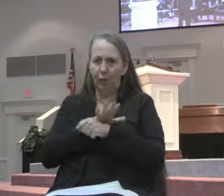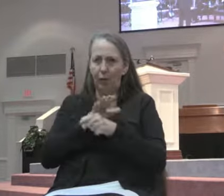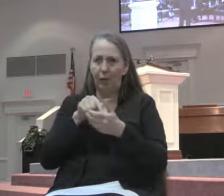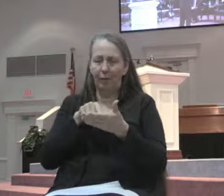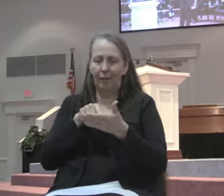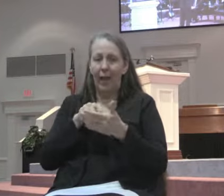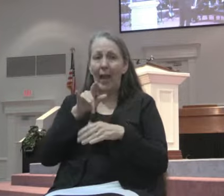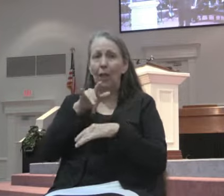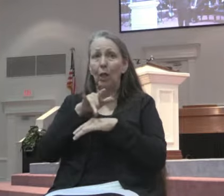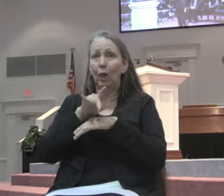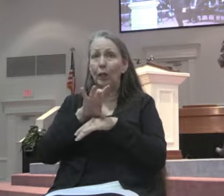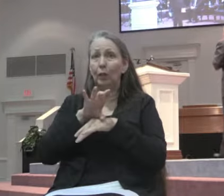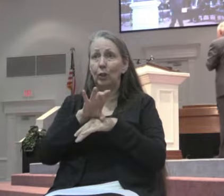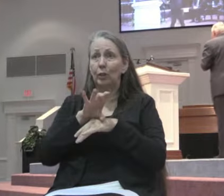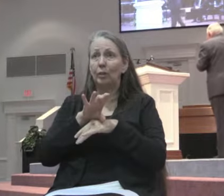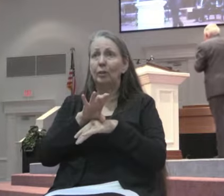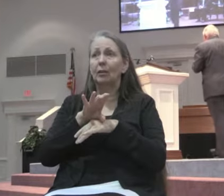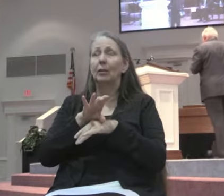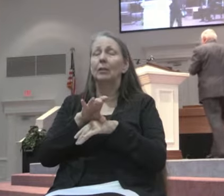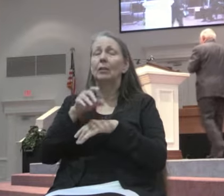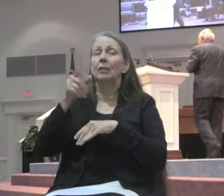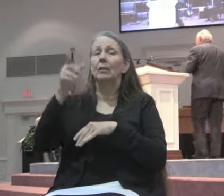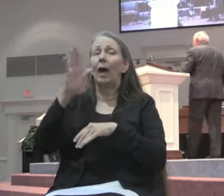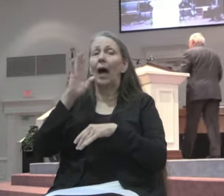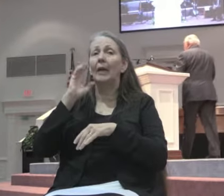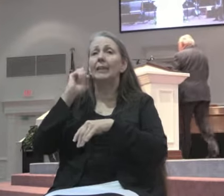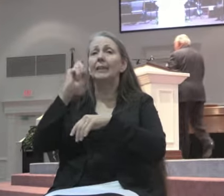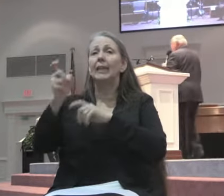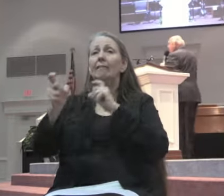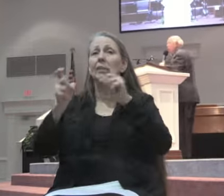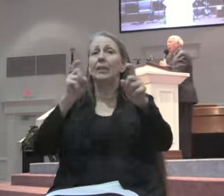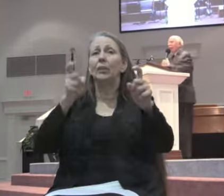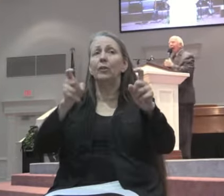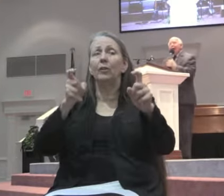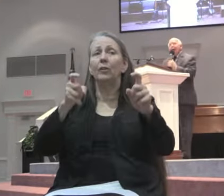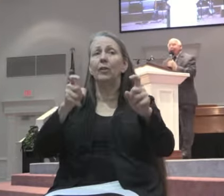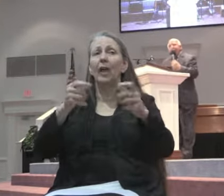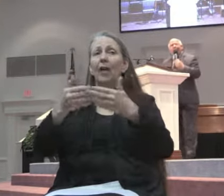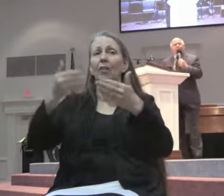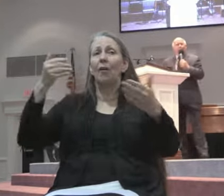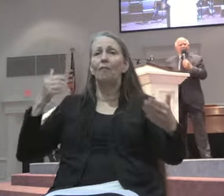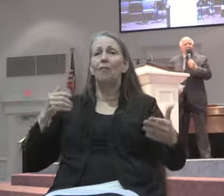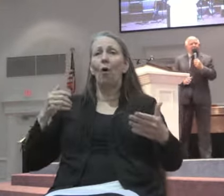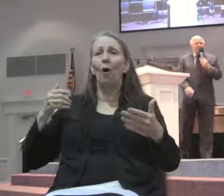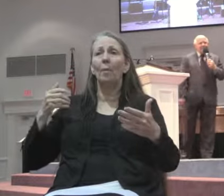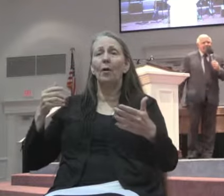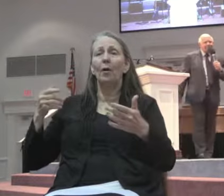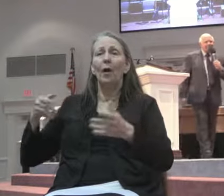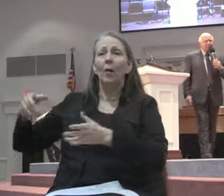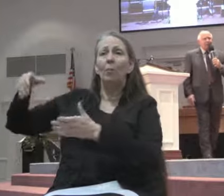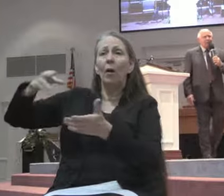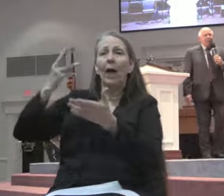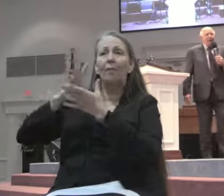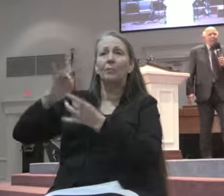early church, he said, God has given you the former rain moderately.